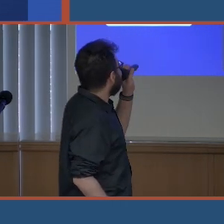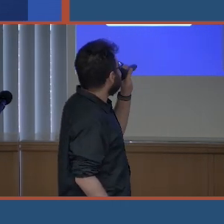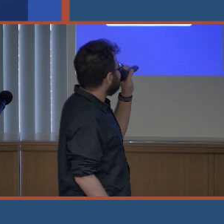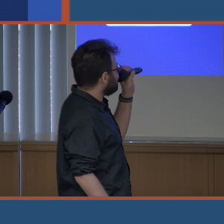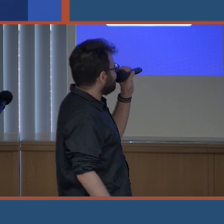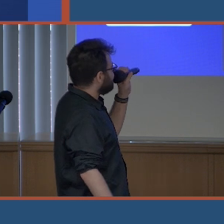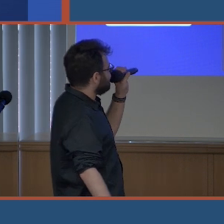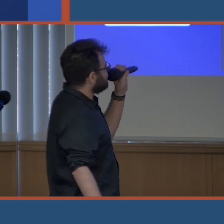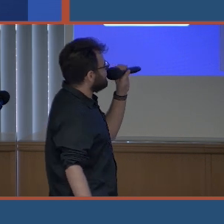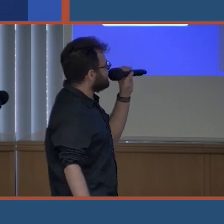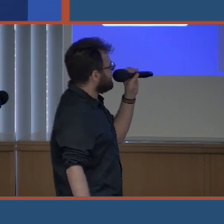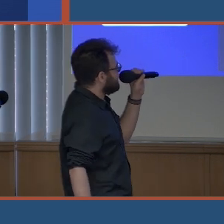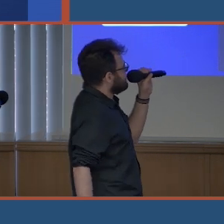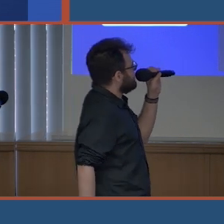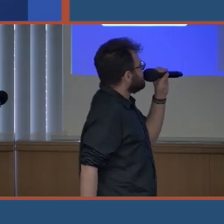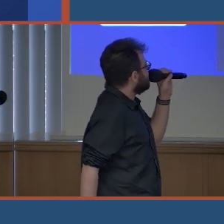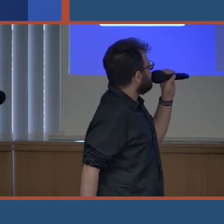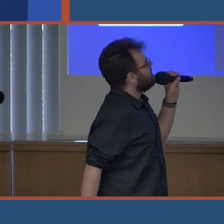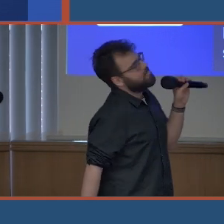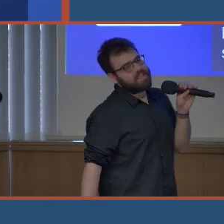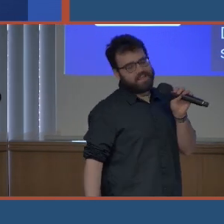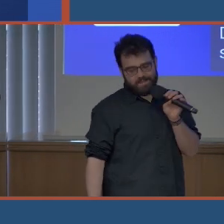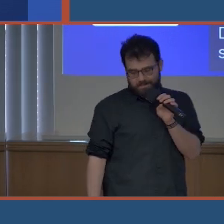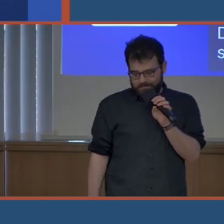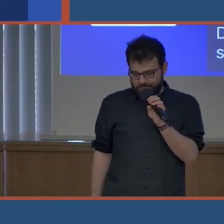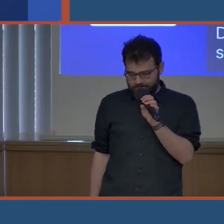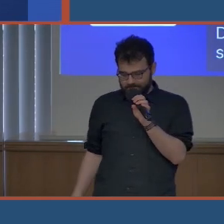Okay, any tips for beginners in the sign language?